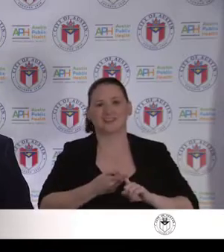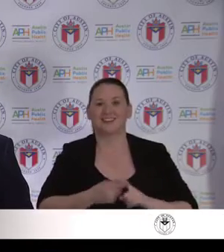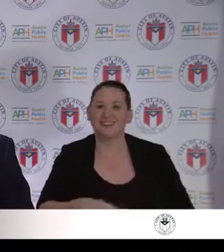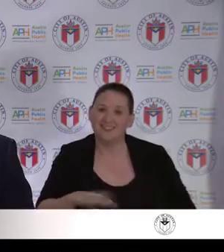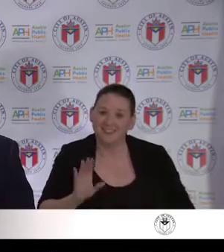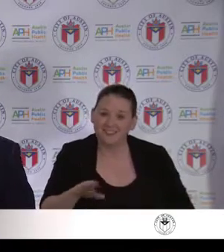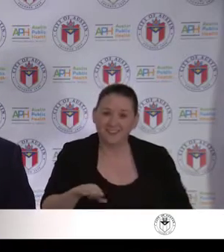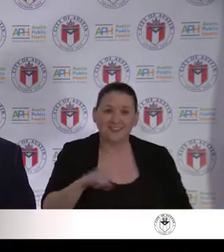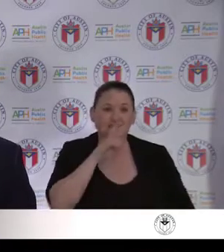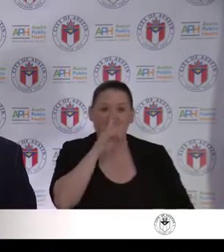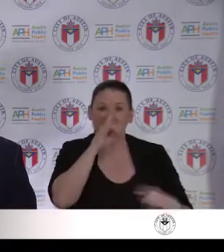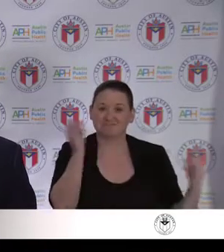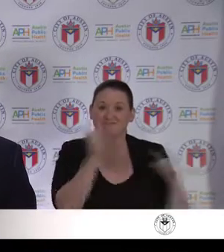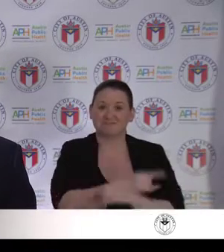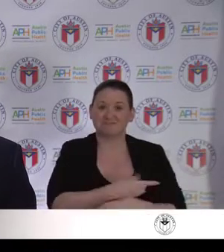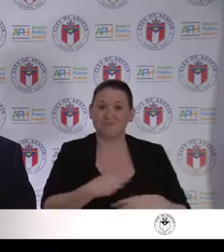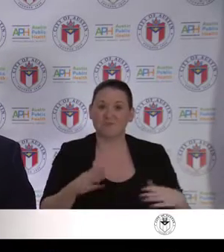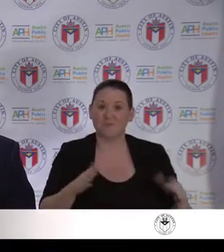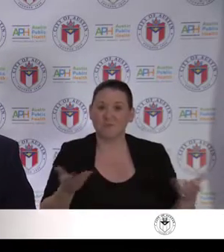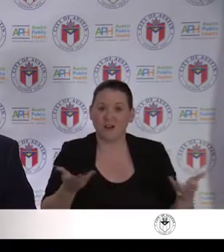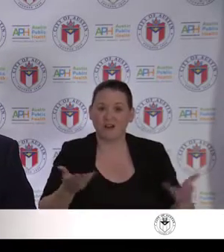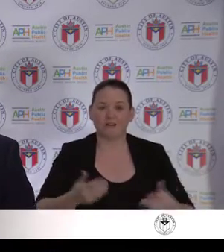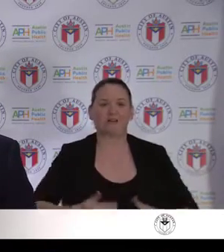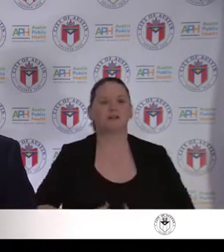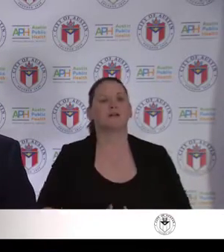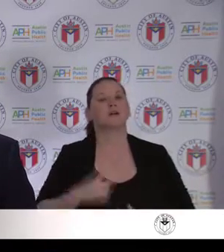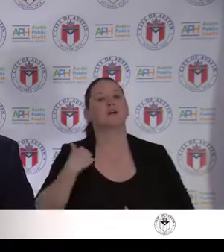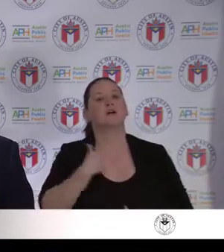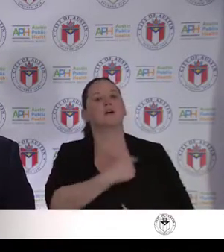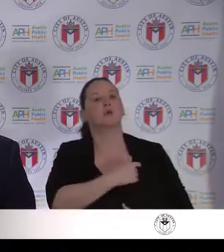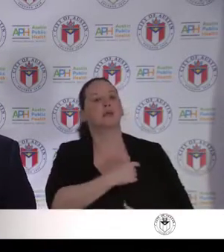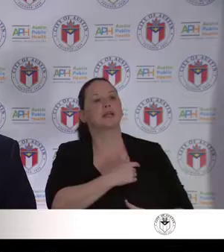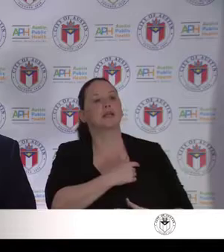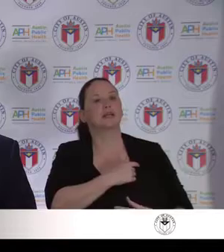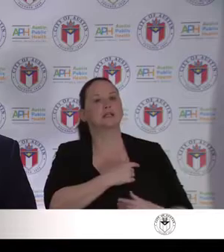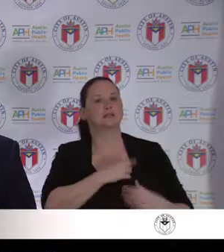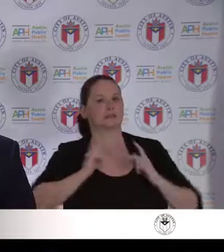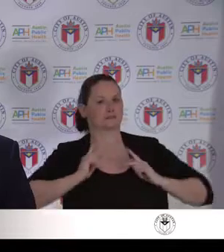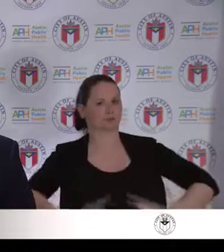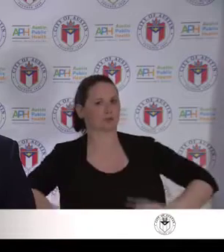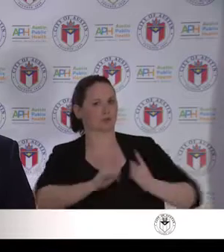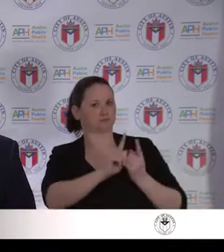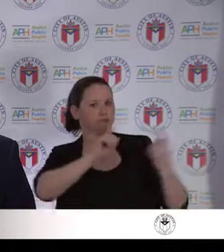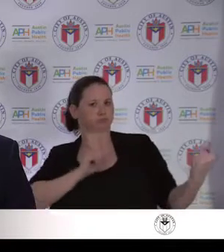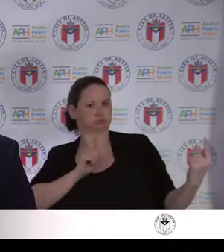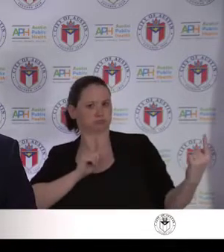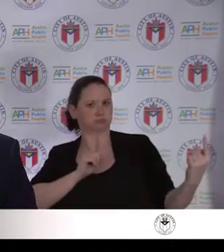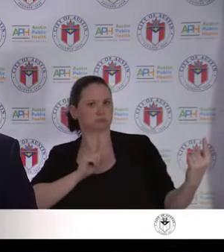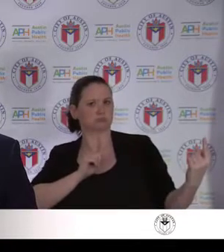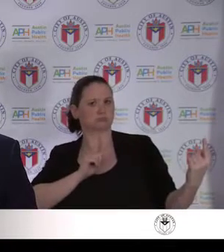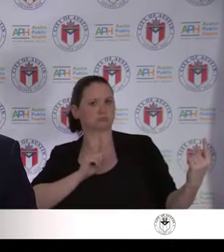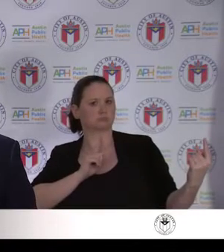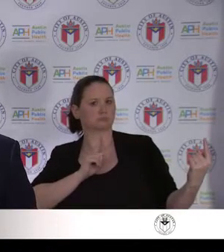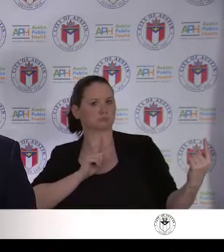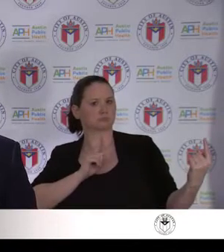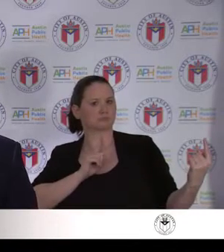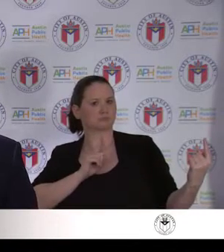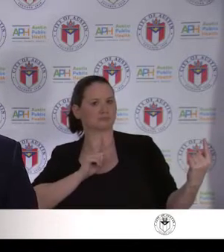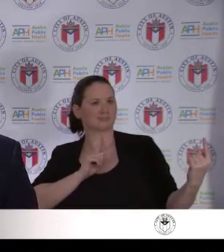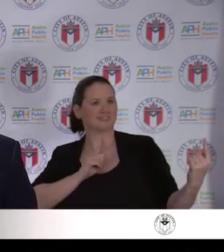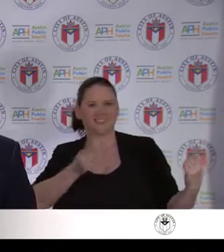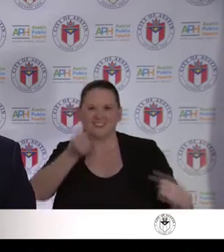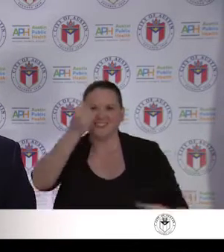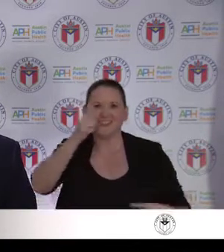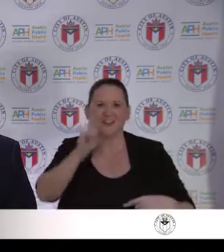irony. As we maintain physical distance from one another, we must